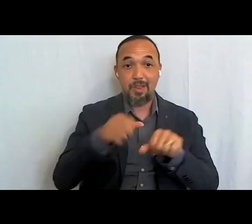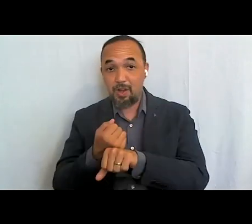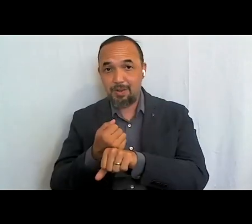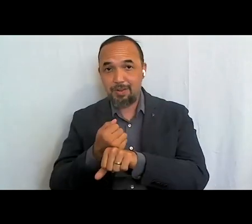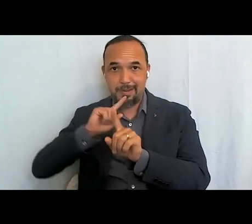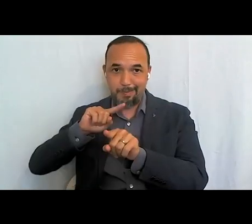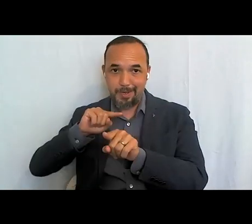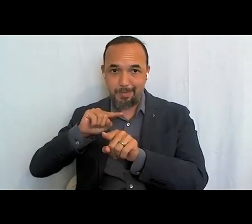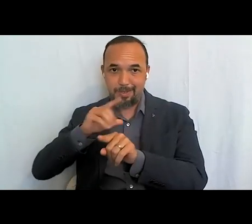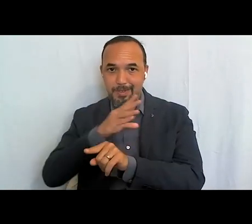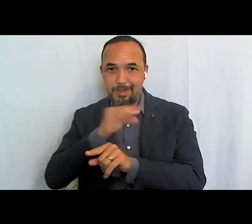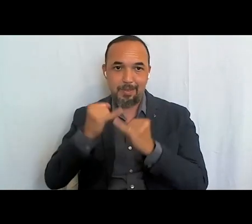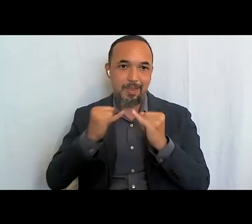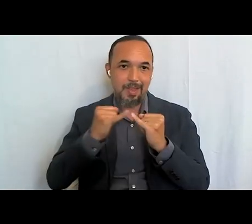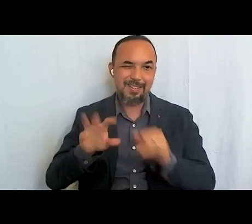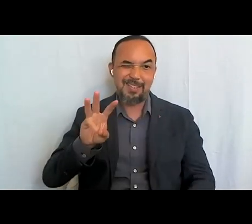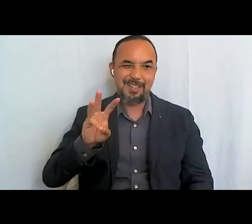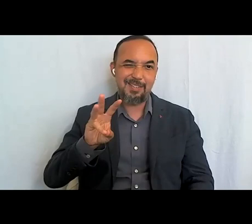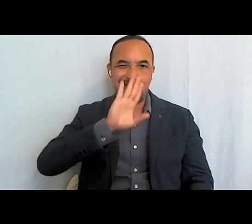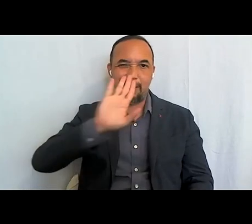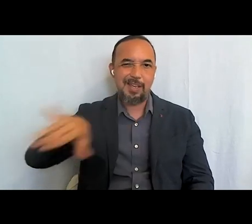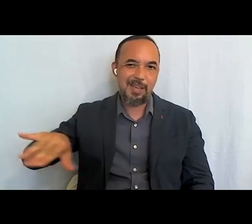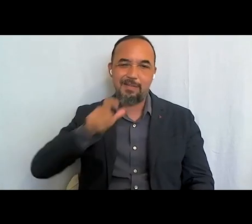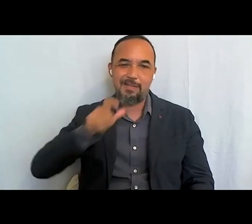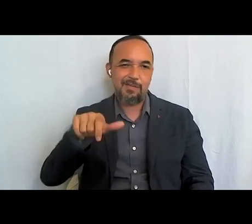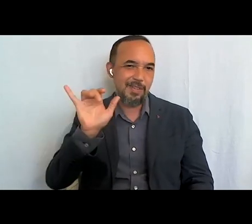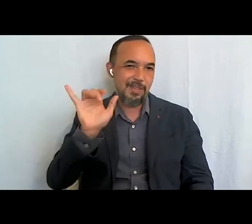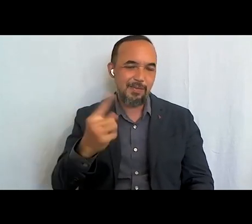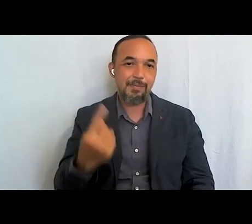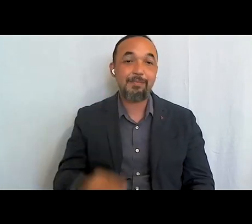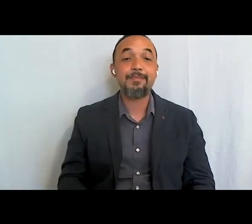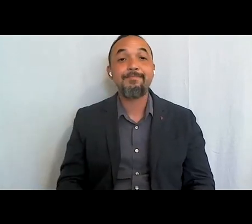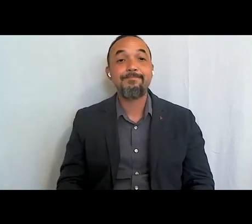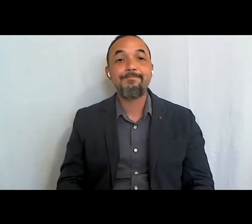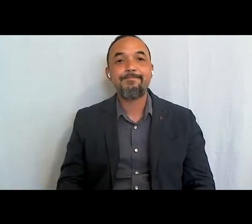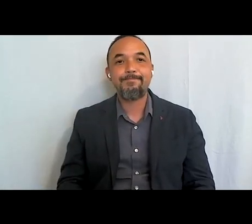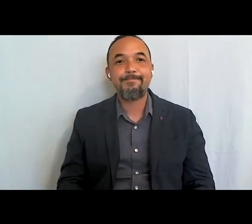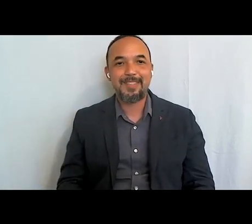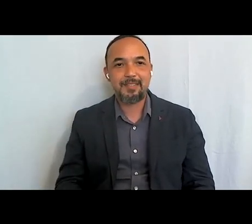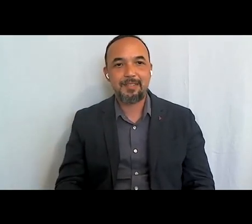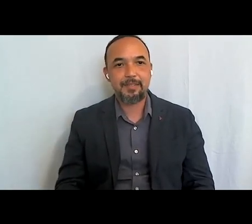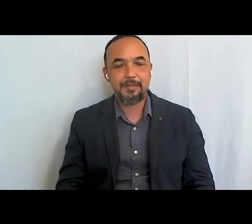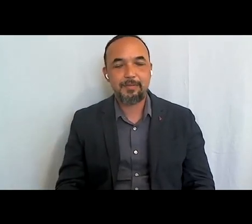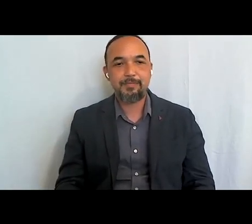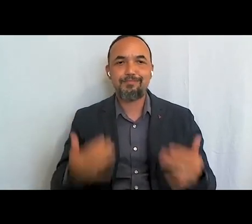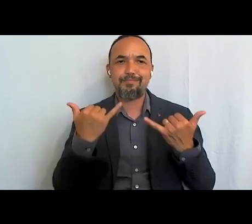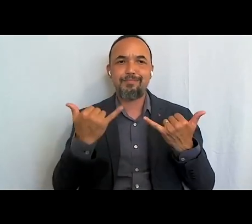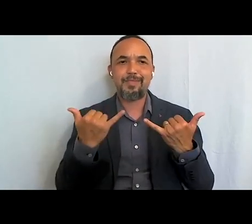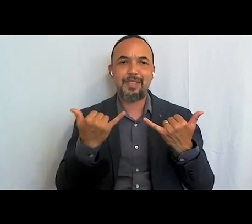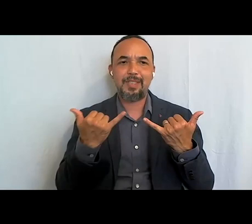item that you probably don't need to know about. All right, so let's get into it, shall we? We're going to talk about communication. I'm going to